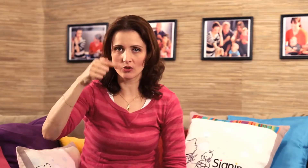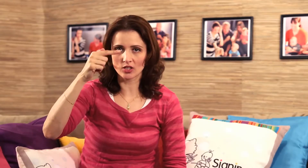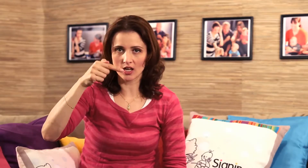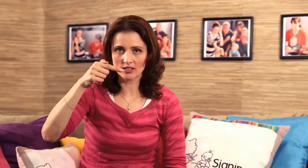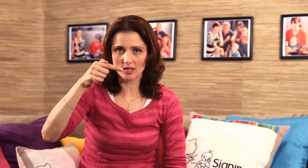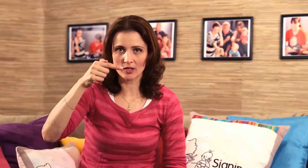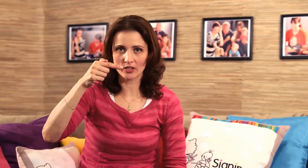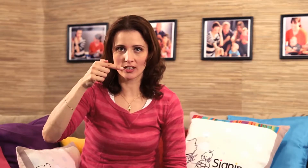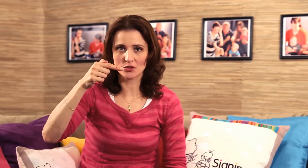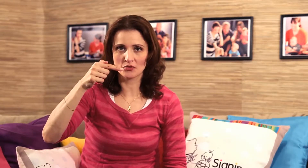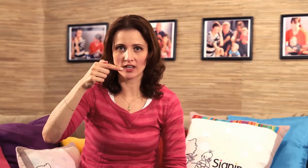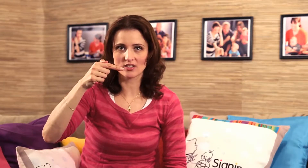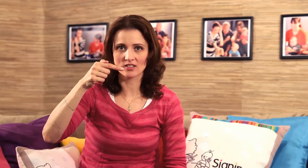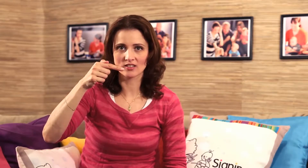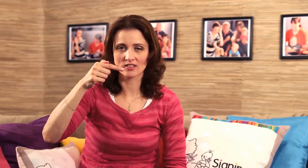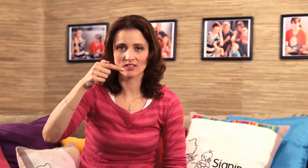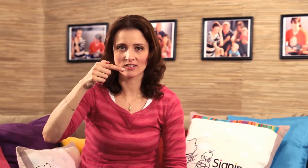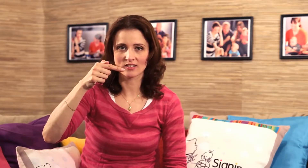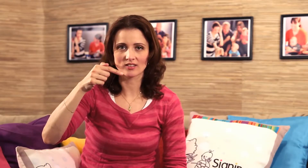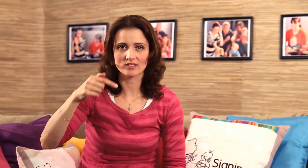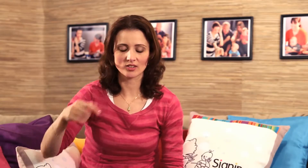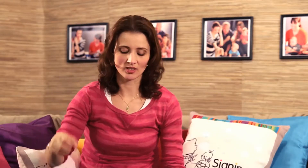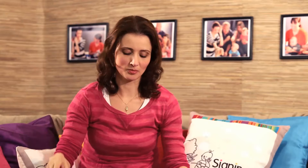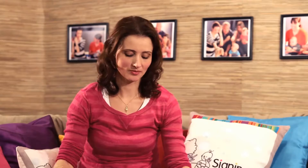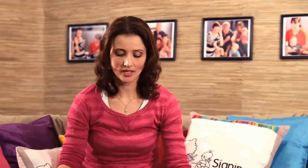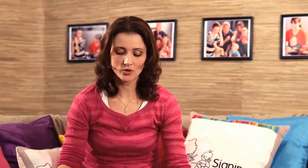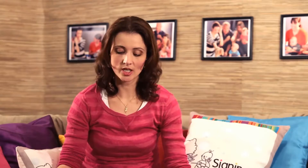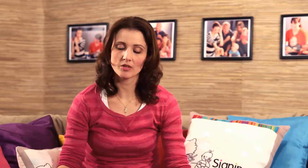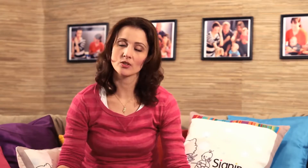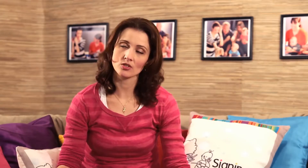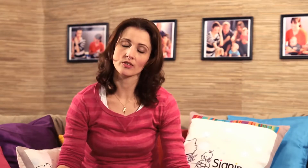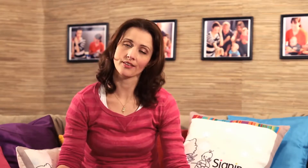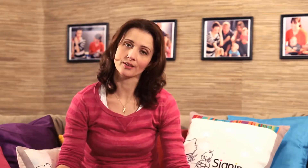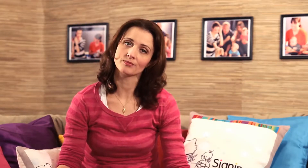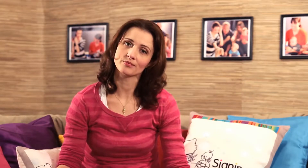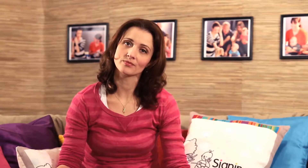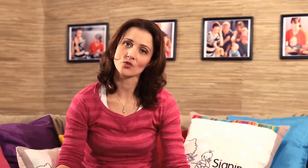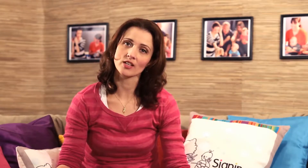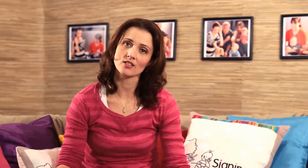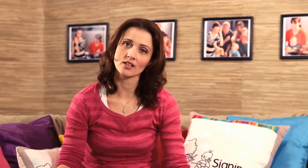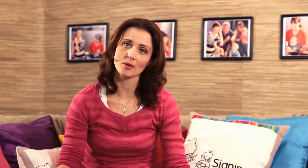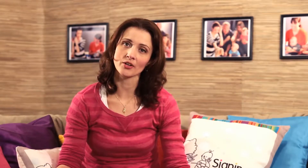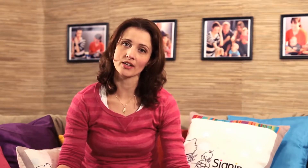a lot. Am I looking down too fast? Can you tell me if I do stuff like that so that it's not a nightmare in editing?